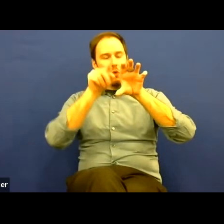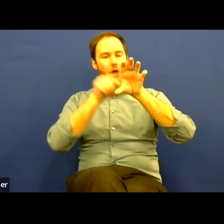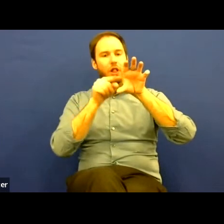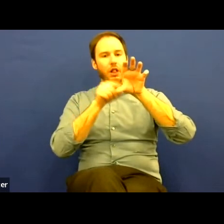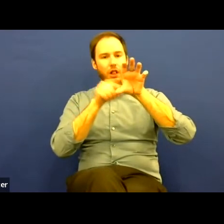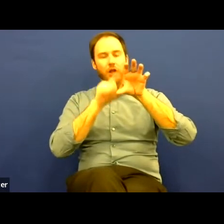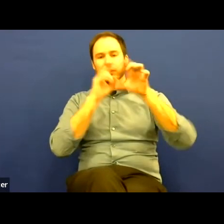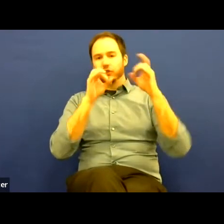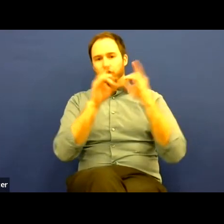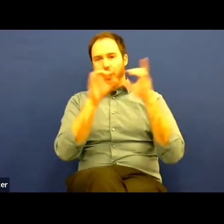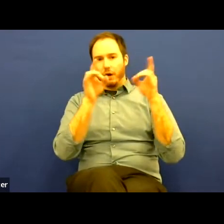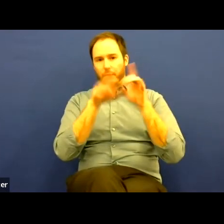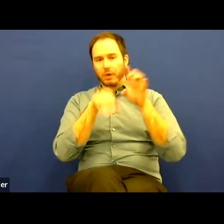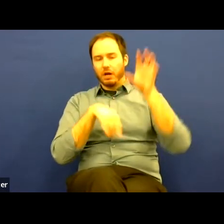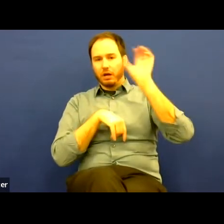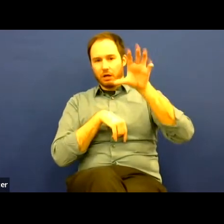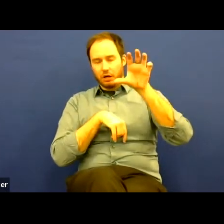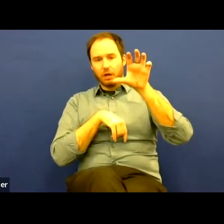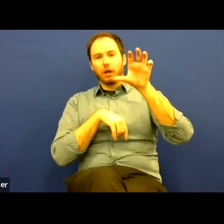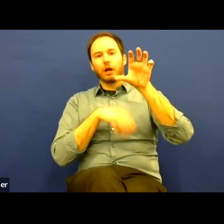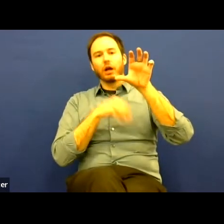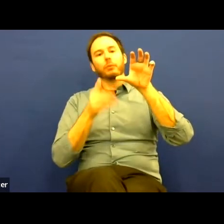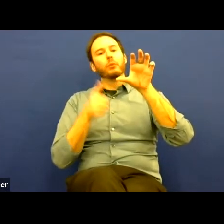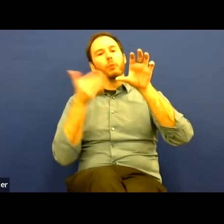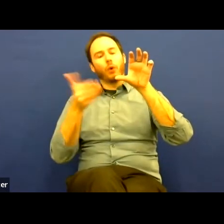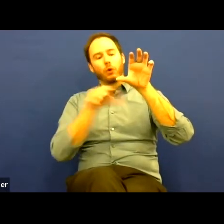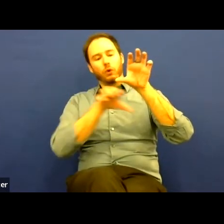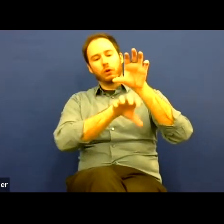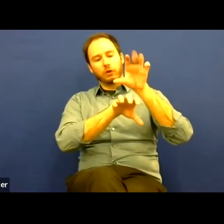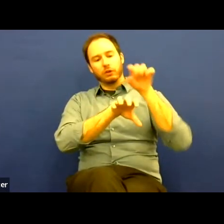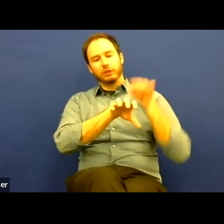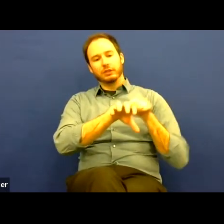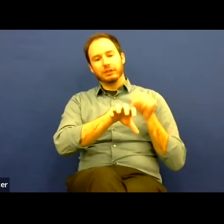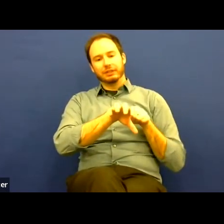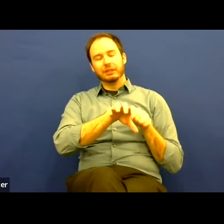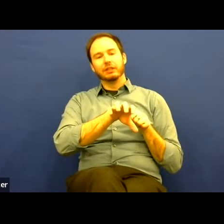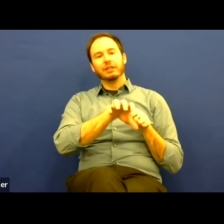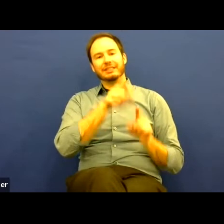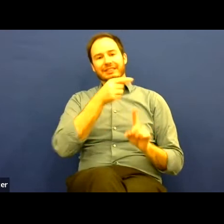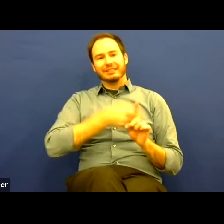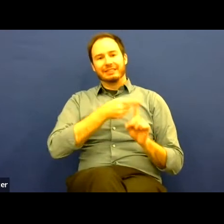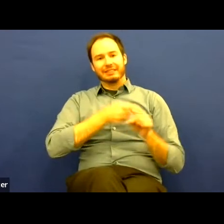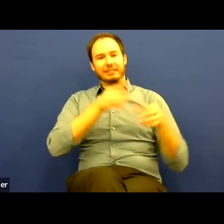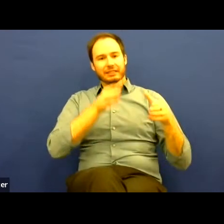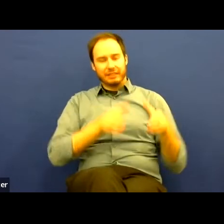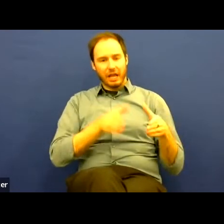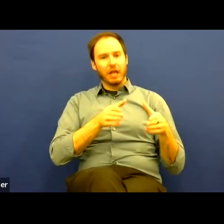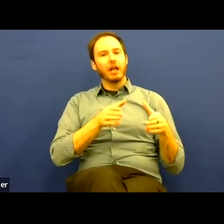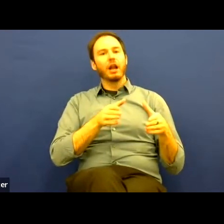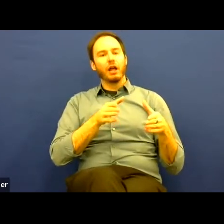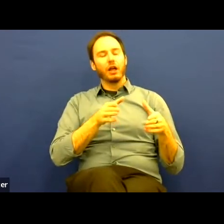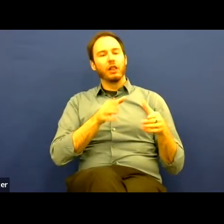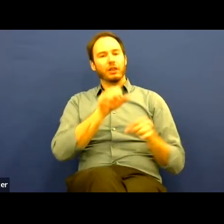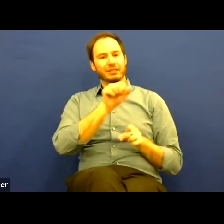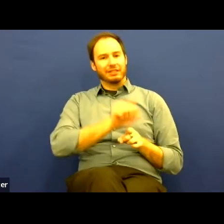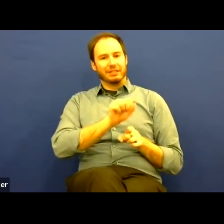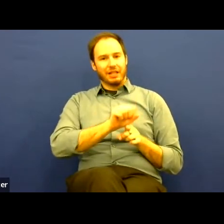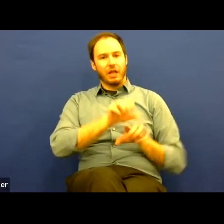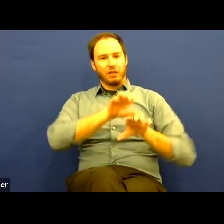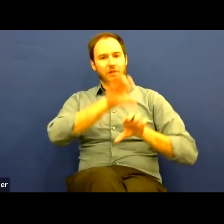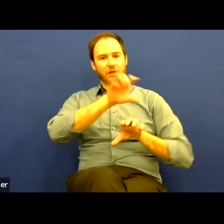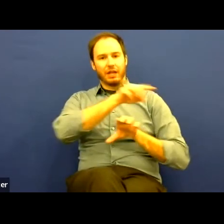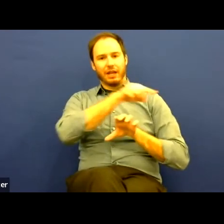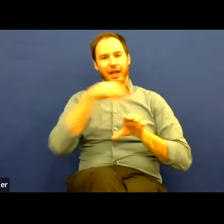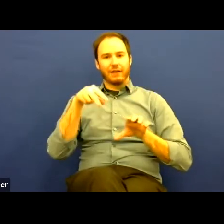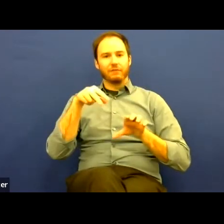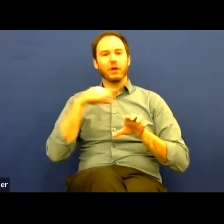occupied by Starbucks and a proposed tenant in the second location to the south.